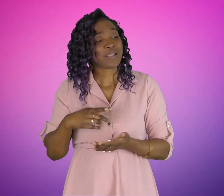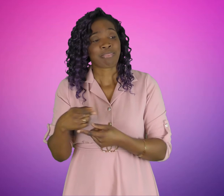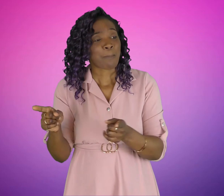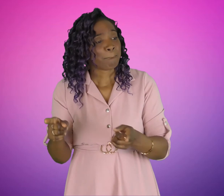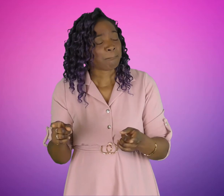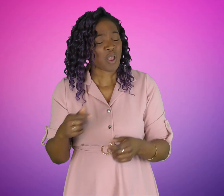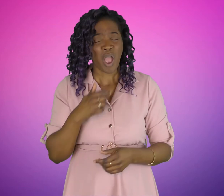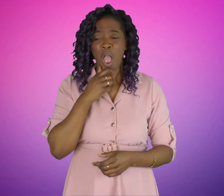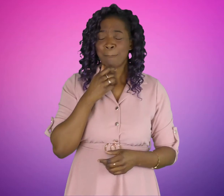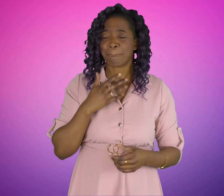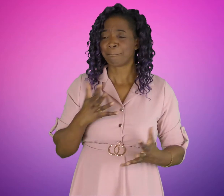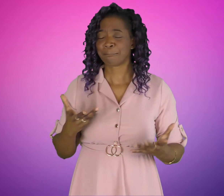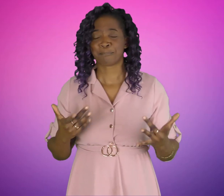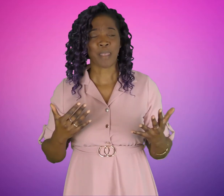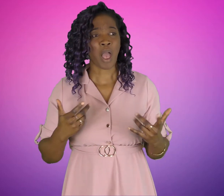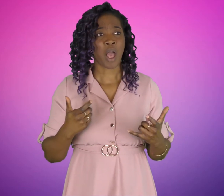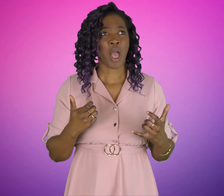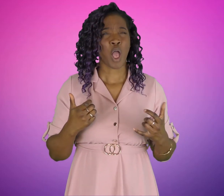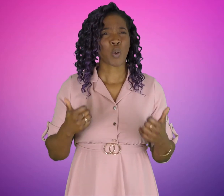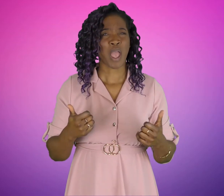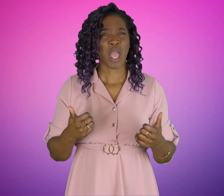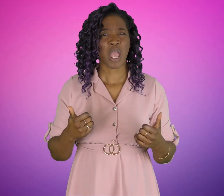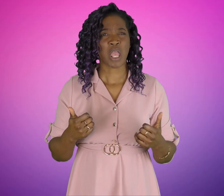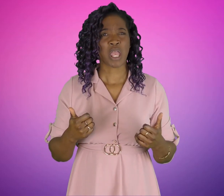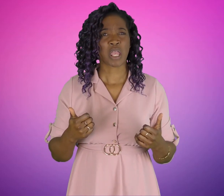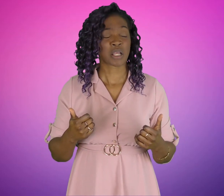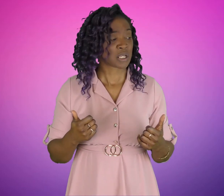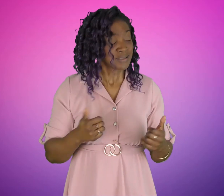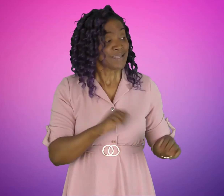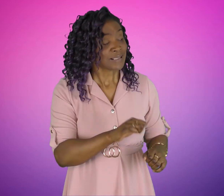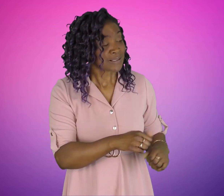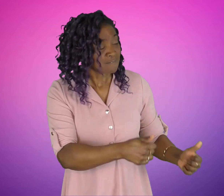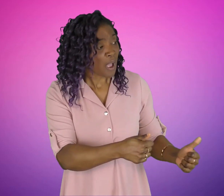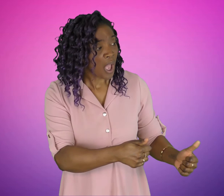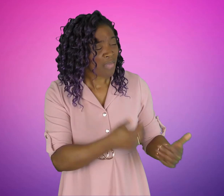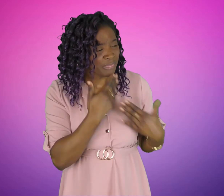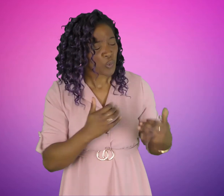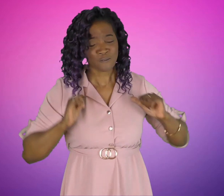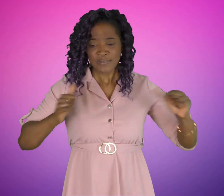anymore. Oh, right. Are you all right, sir? Yep. Fit as a butcher's